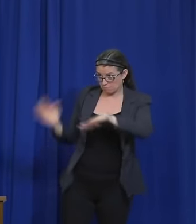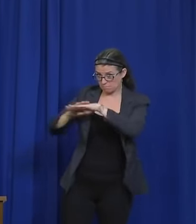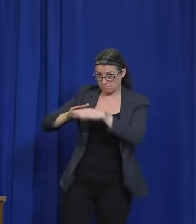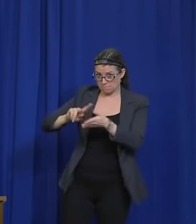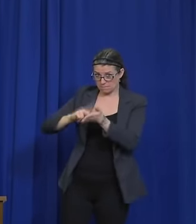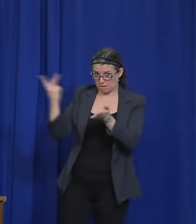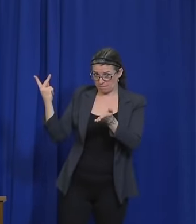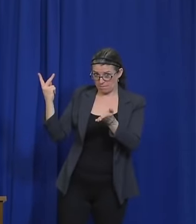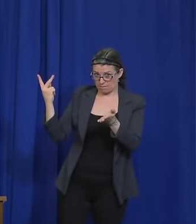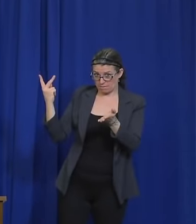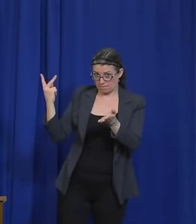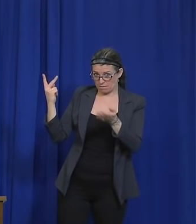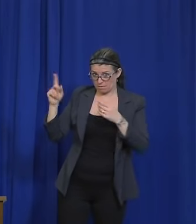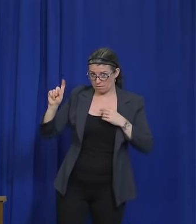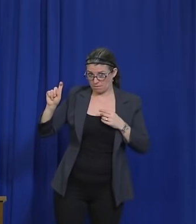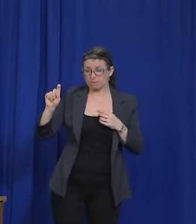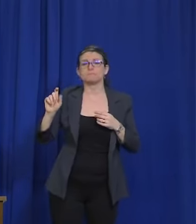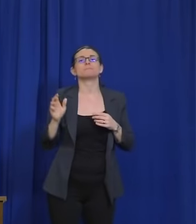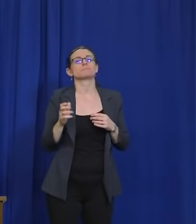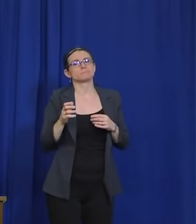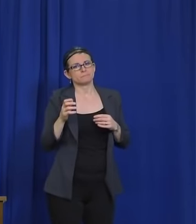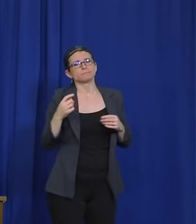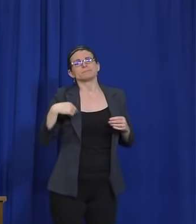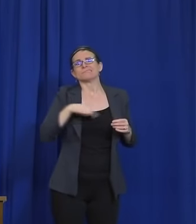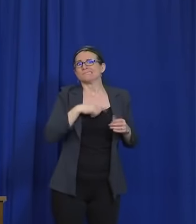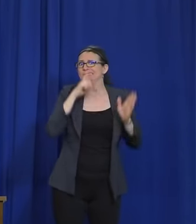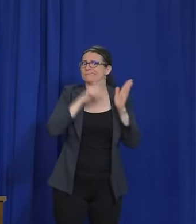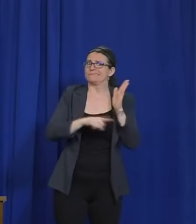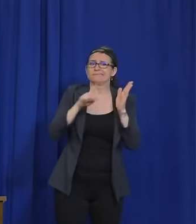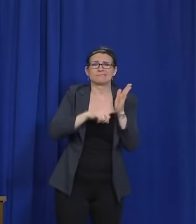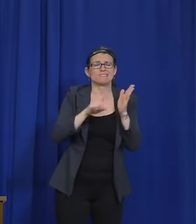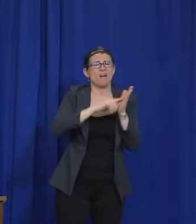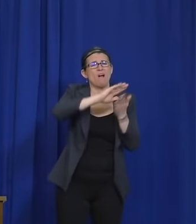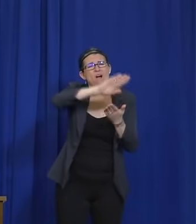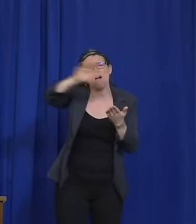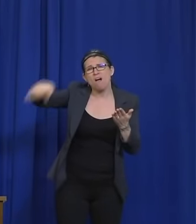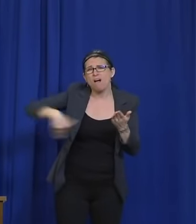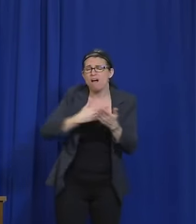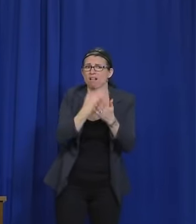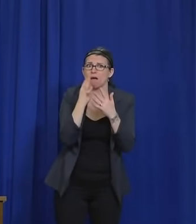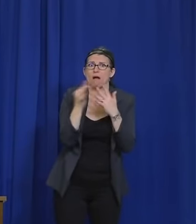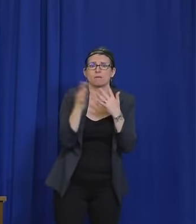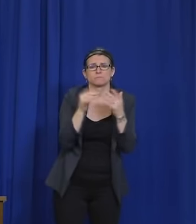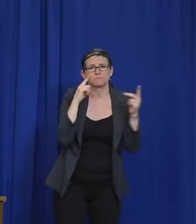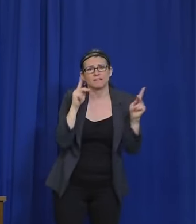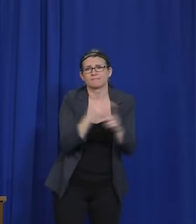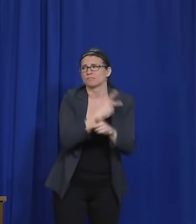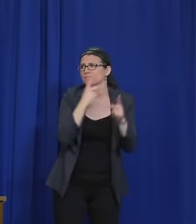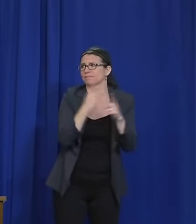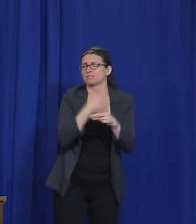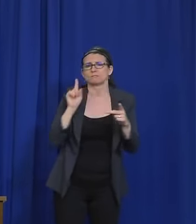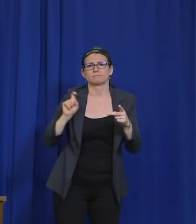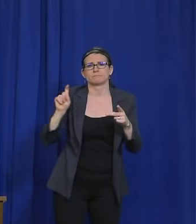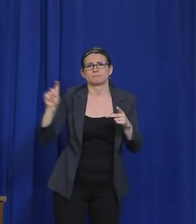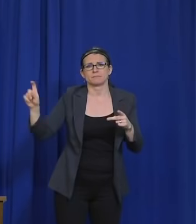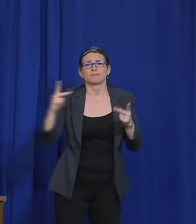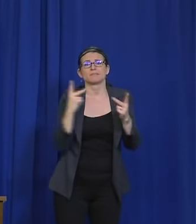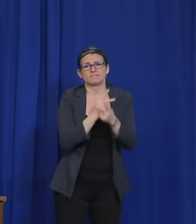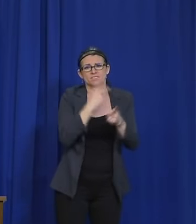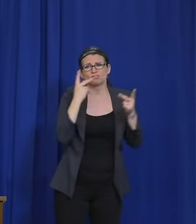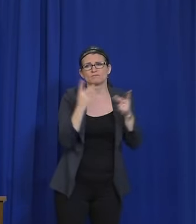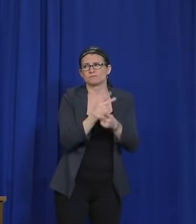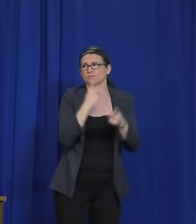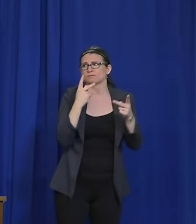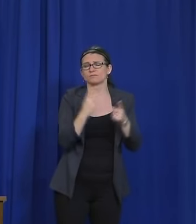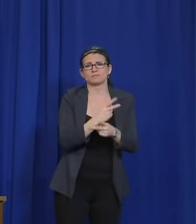all option to expand our testing capacity. Some of it is what Governor Mills mentioned, asking the federal government for help, because we really do need